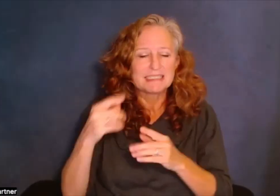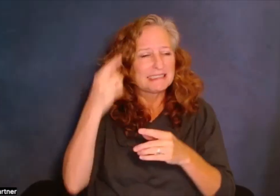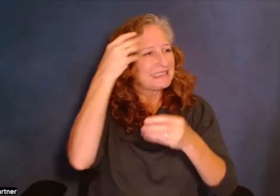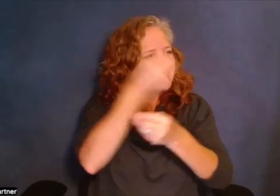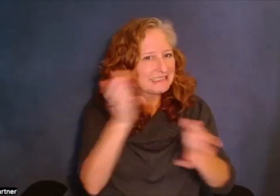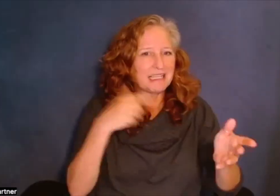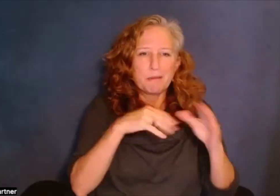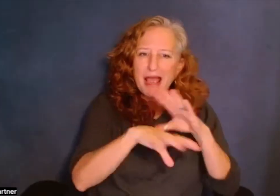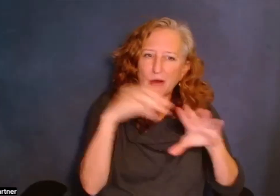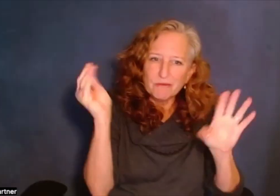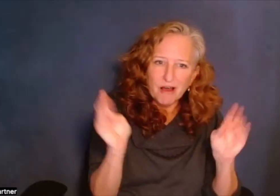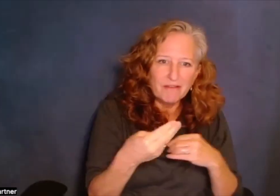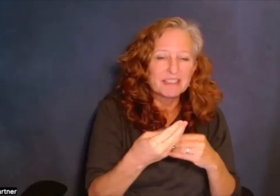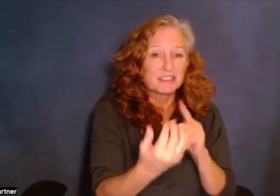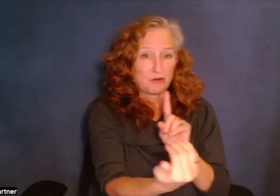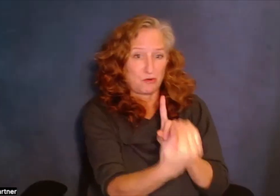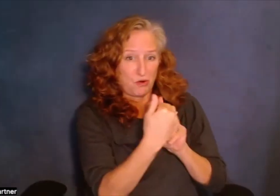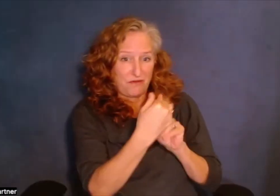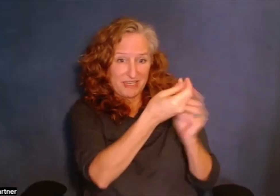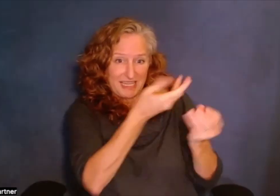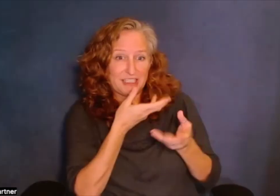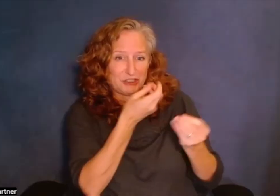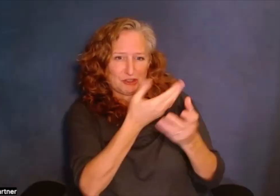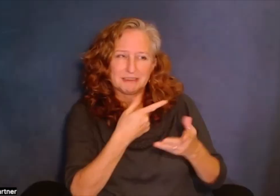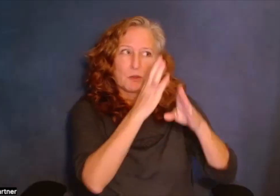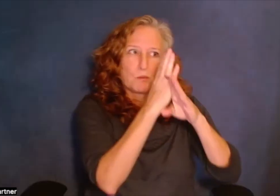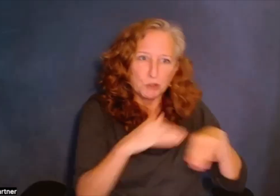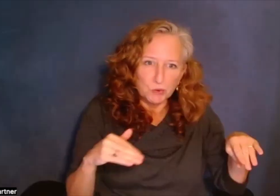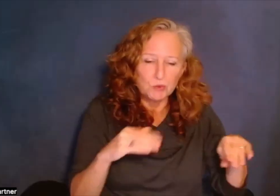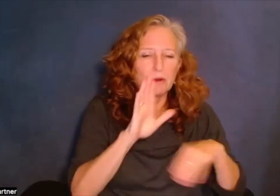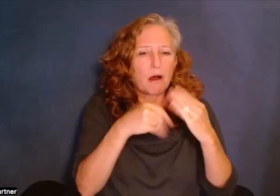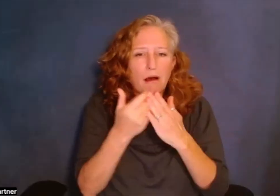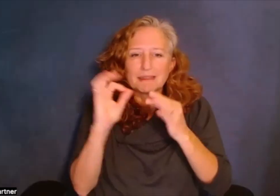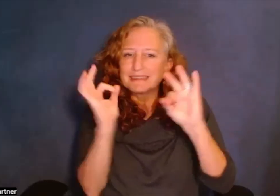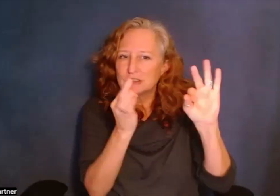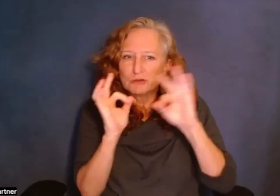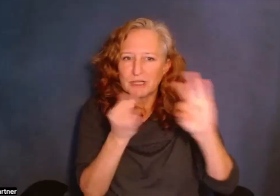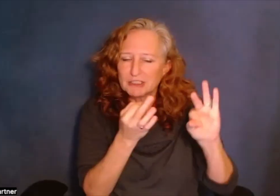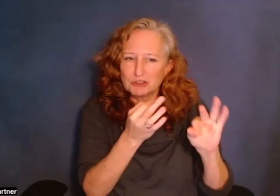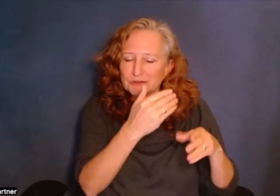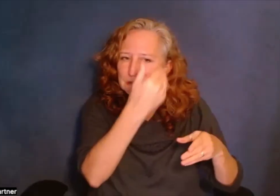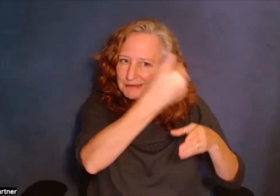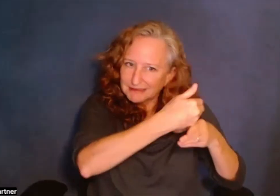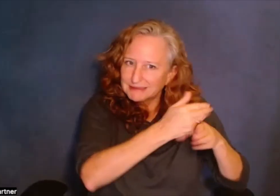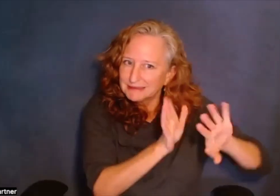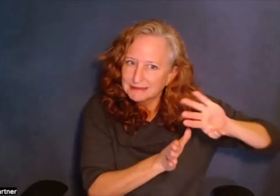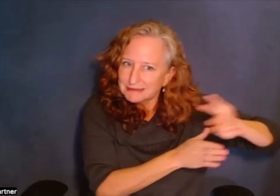them. Build trust through authenticity, consistency, and